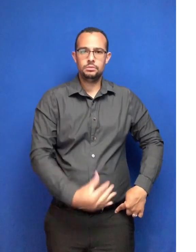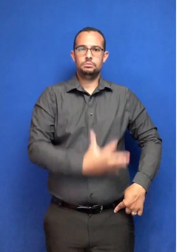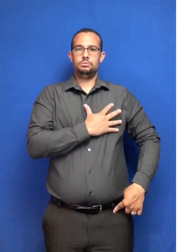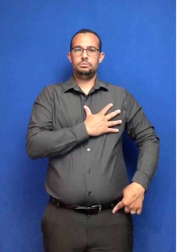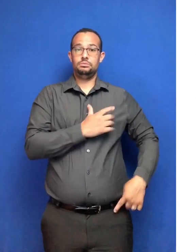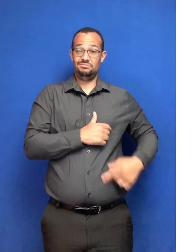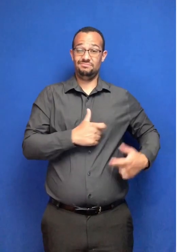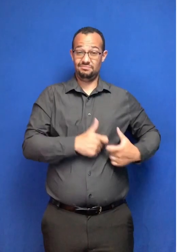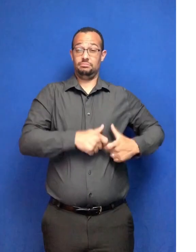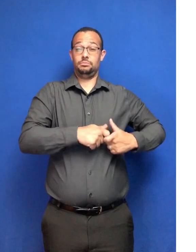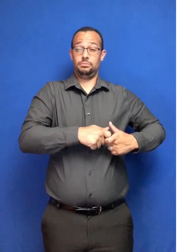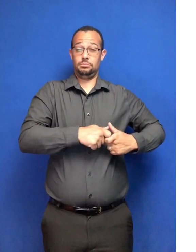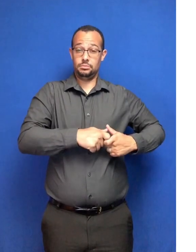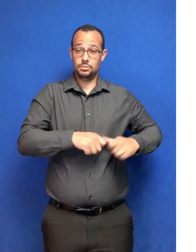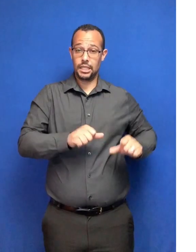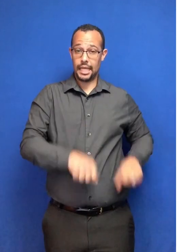and electrocute you.